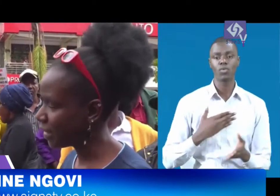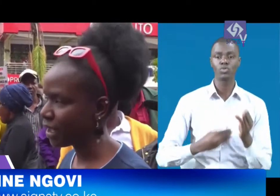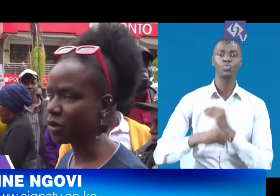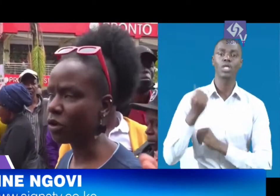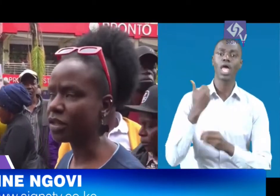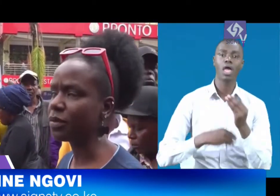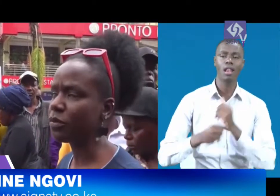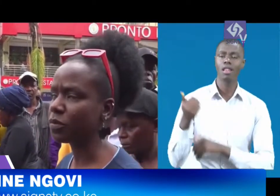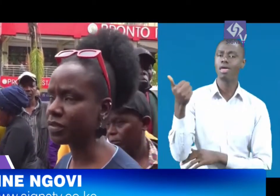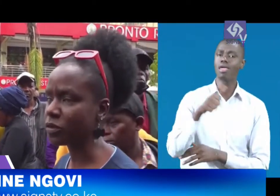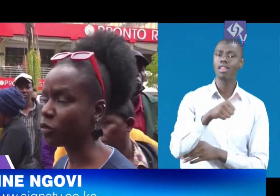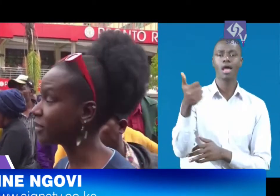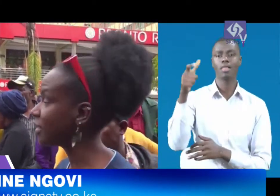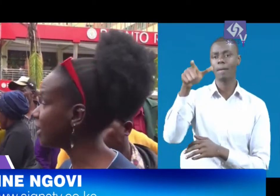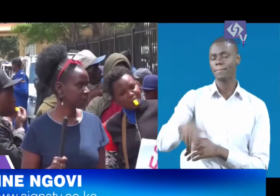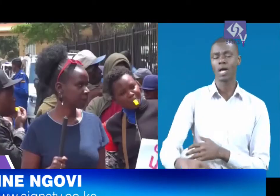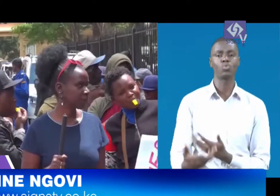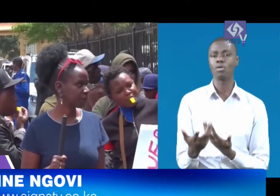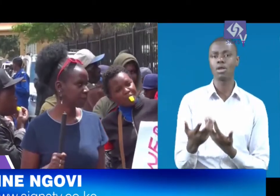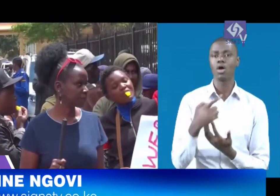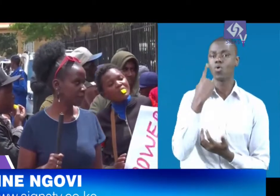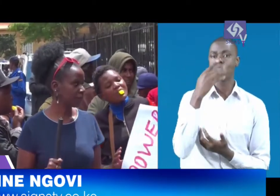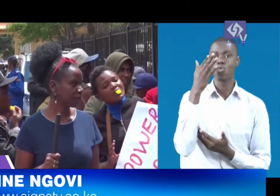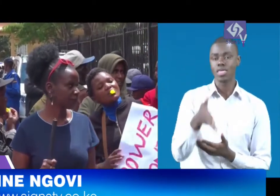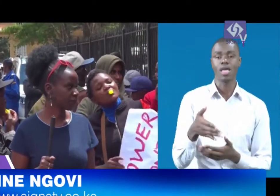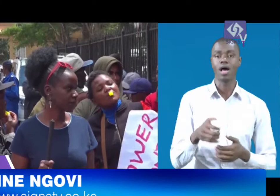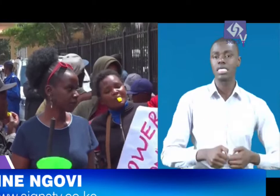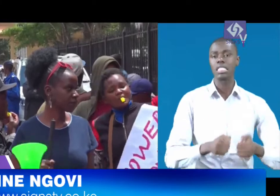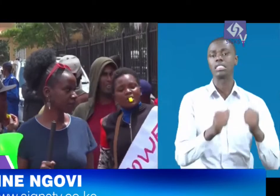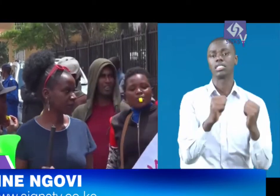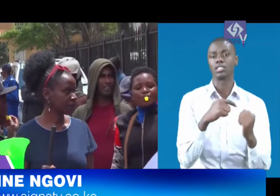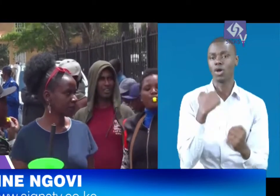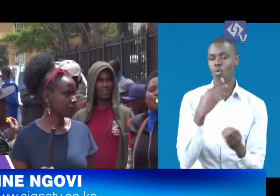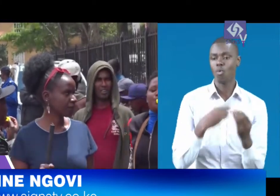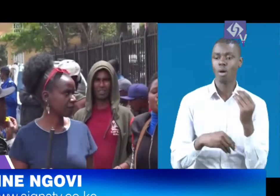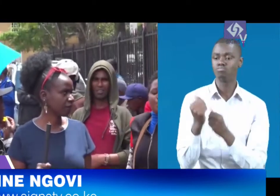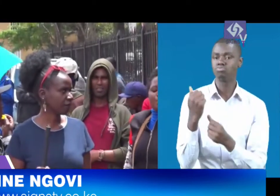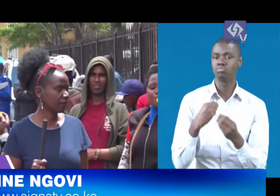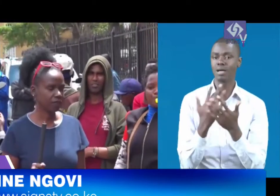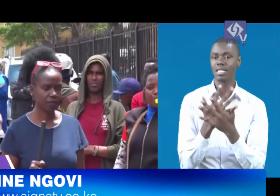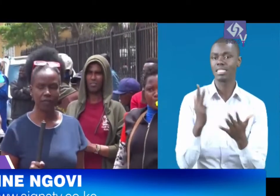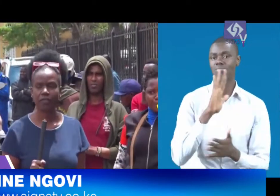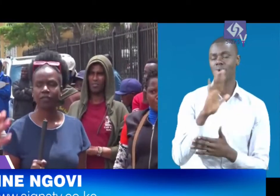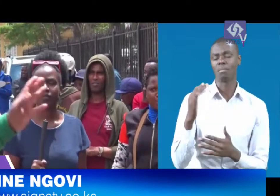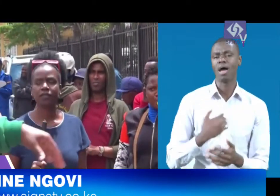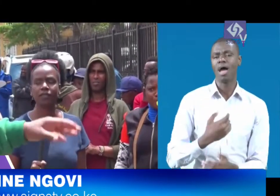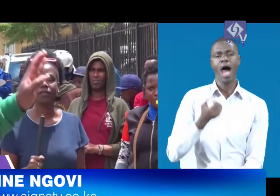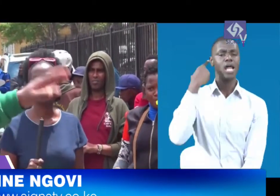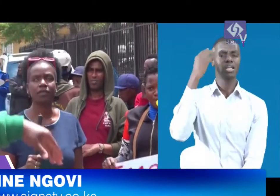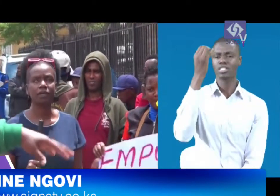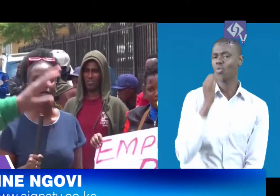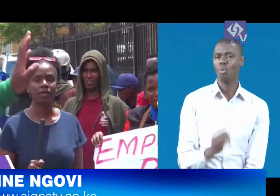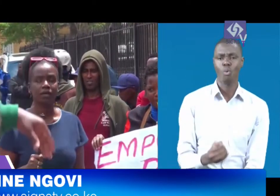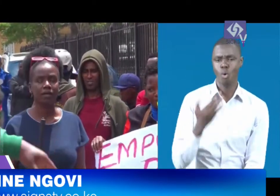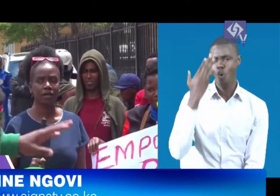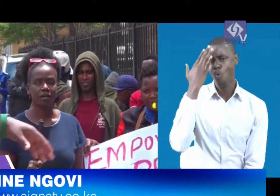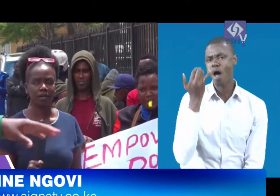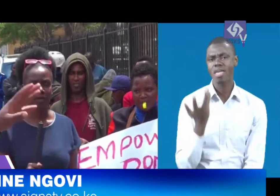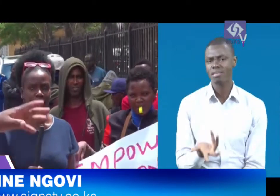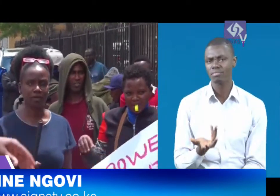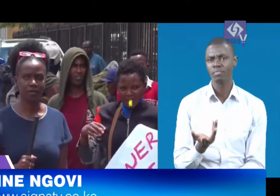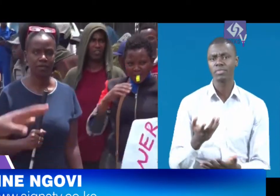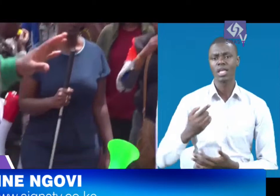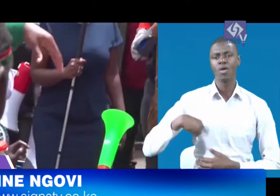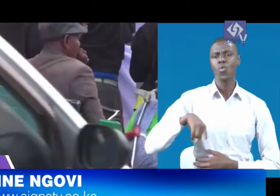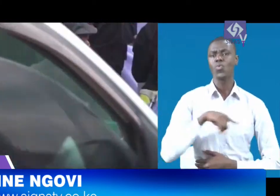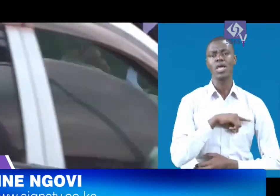just like any other non-disabled person who is here in the street who are selling their goods. And we don't understand why. Why is it that we are